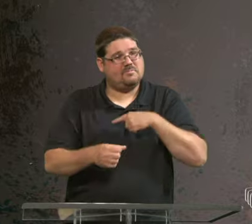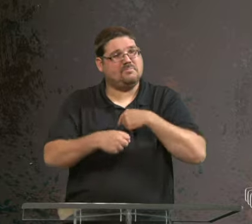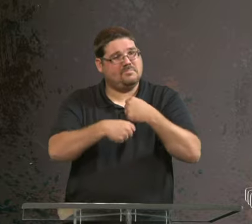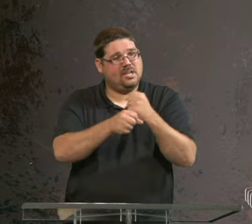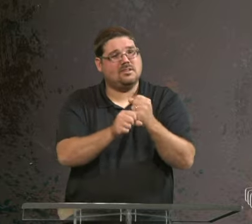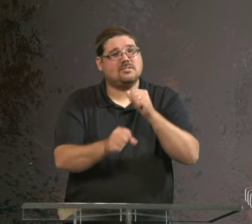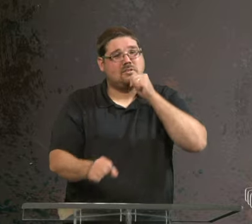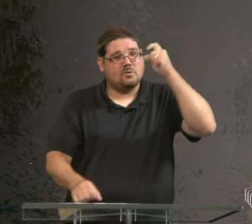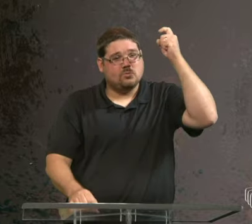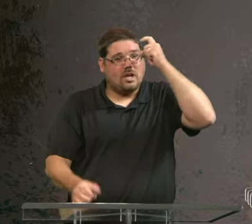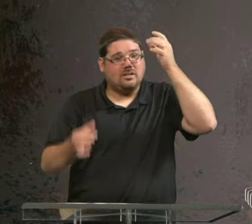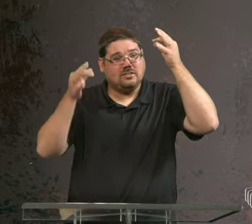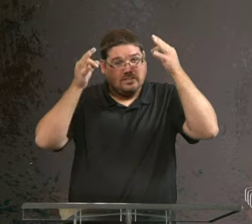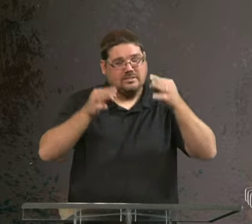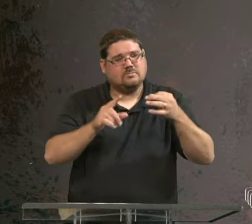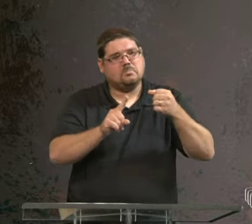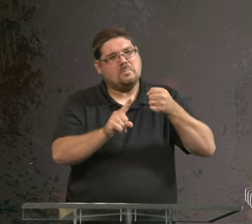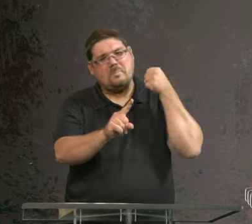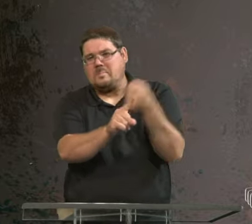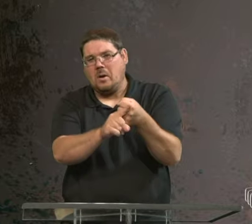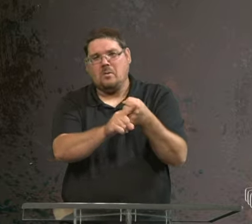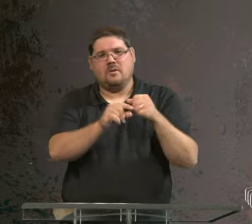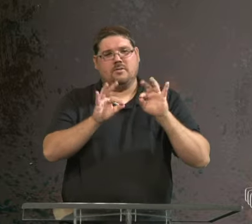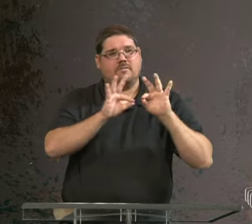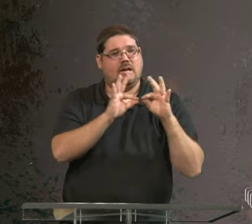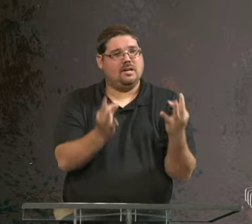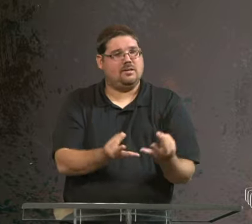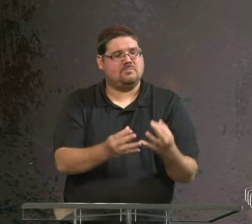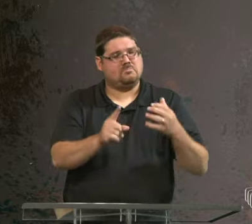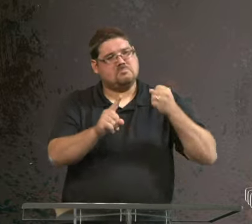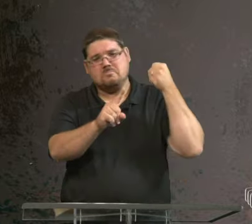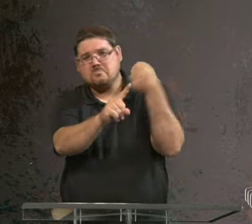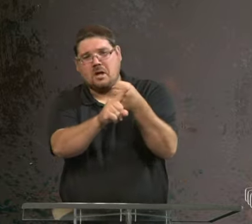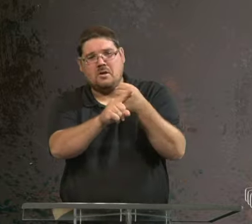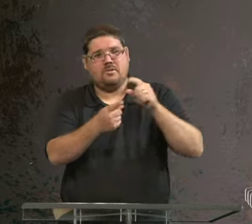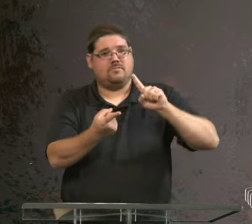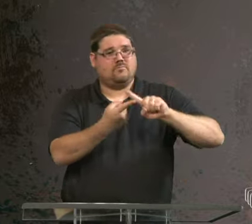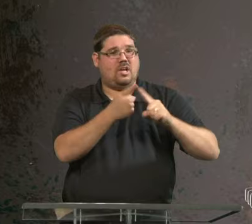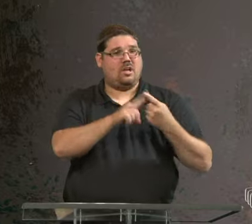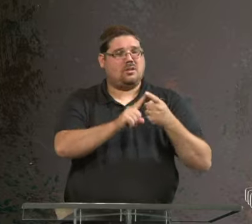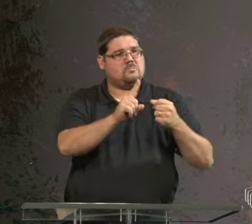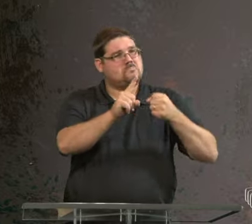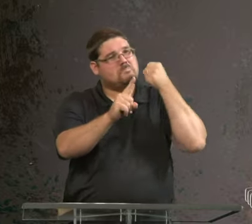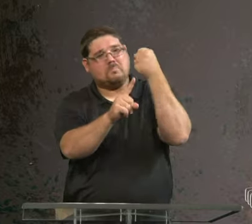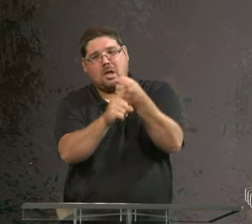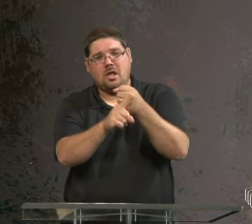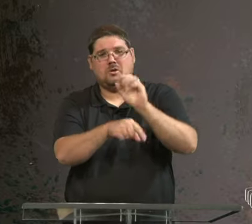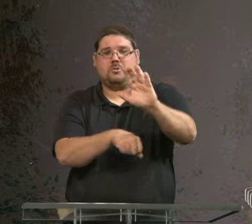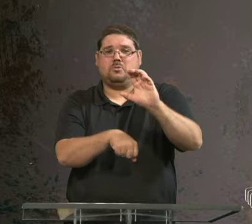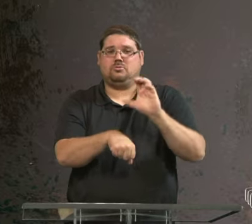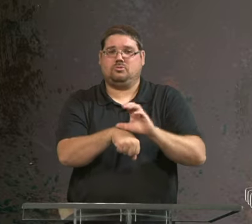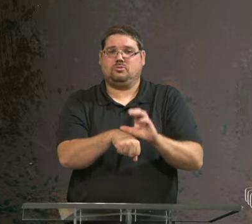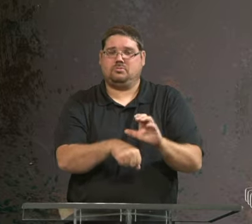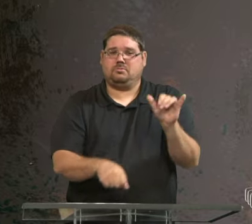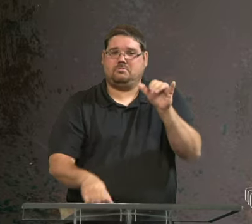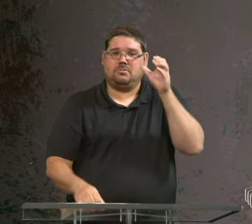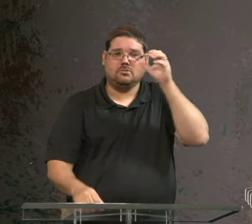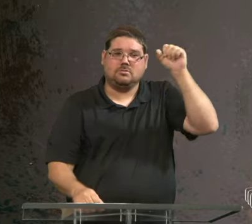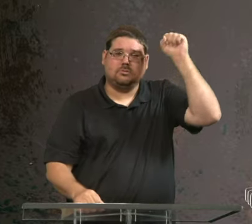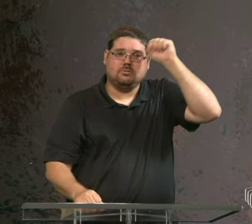sometimes make decisions that are not wise? Decisions that impact our family and our friends or even our